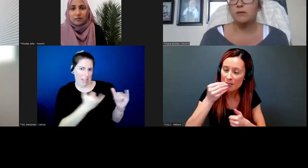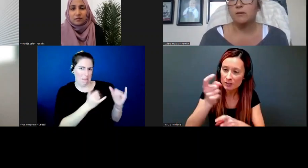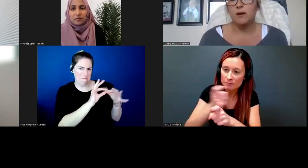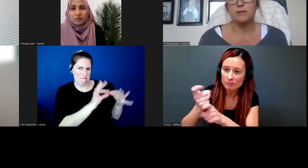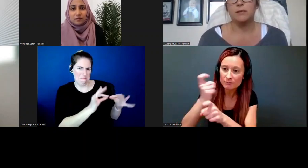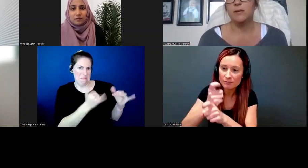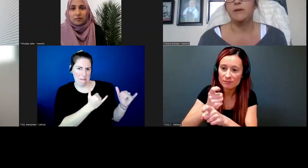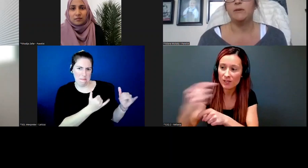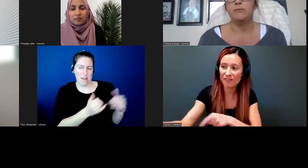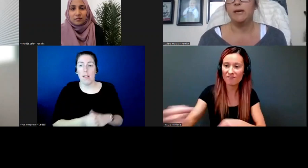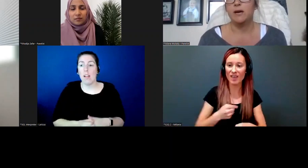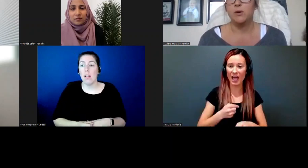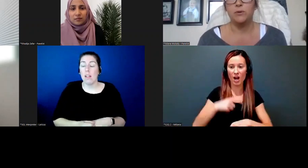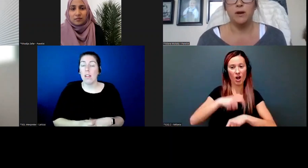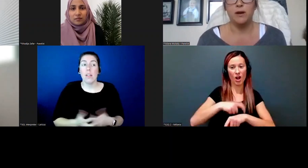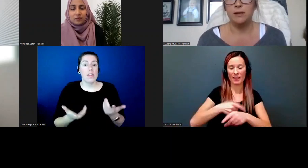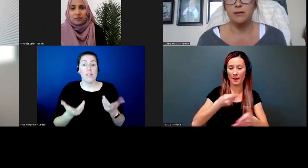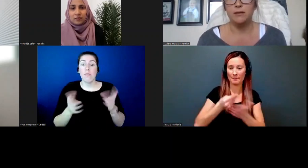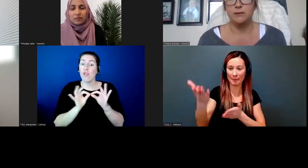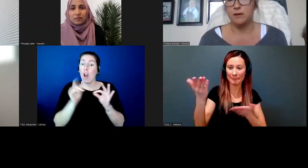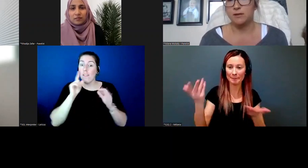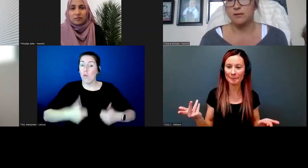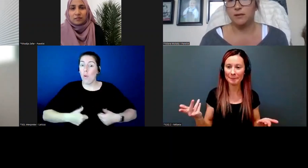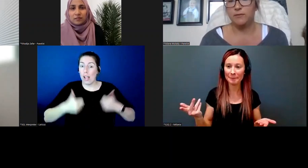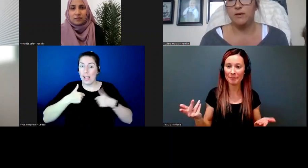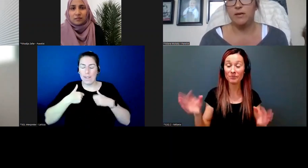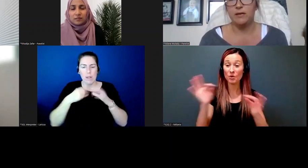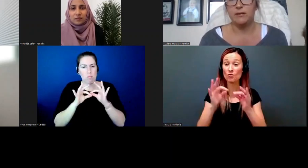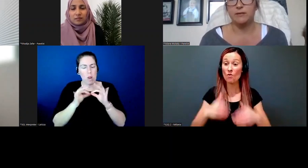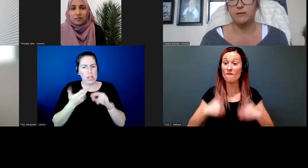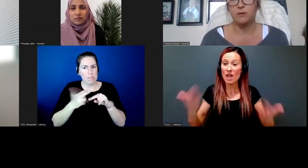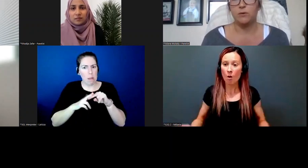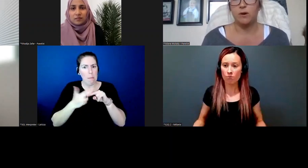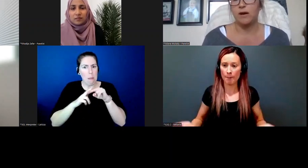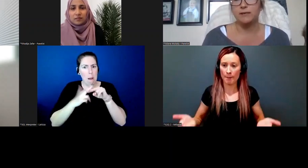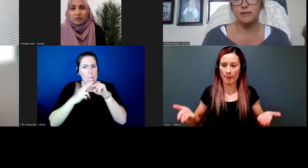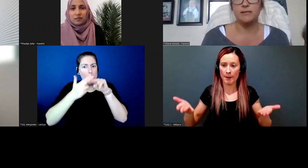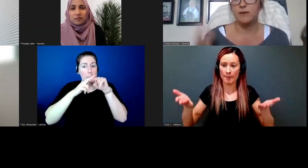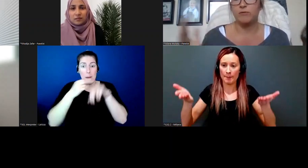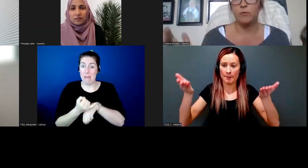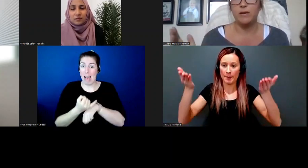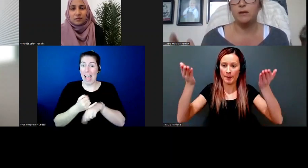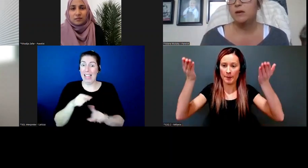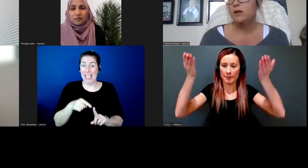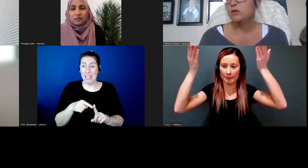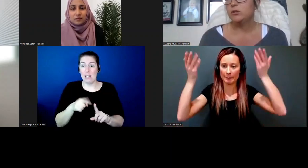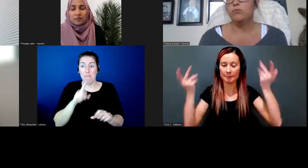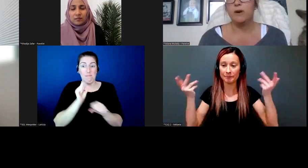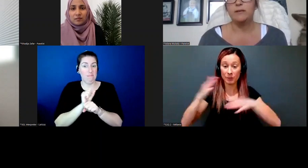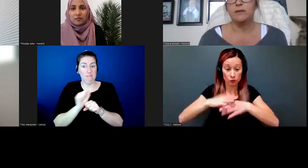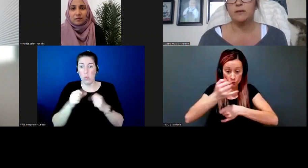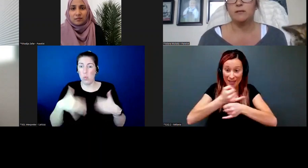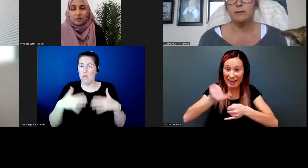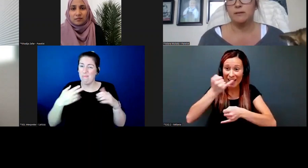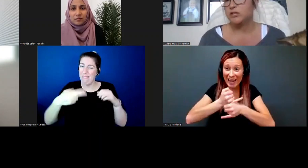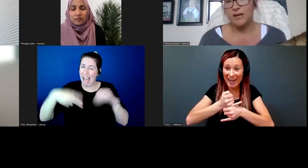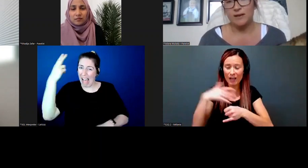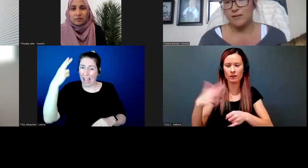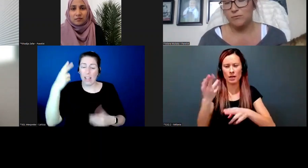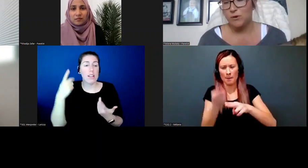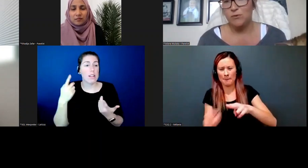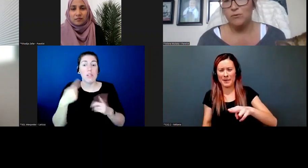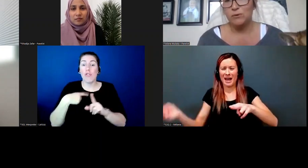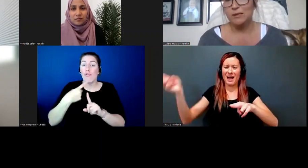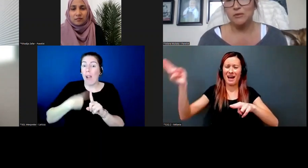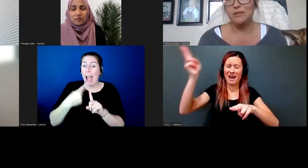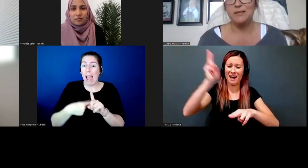Same with cost of living. Right now, the island's cost of living is highest than it's ever been. To rent a shack